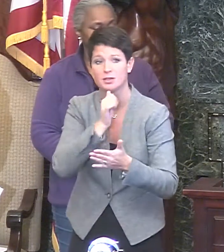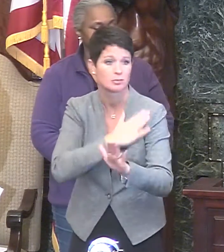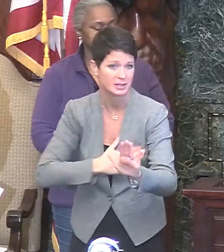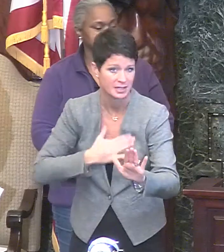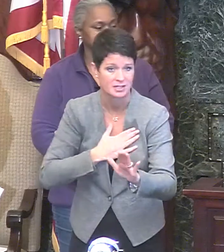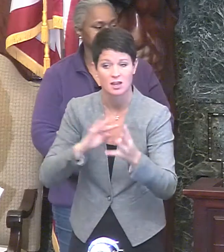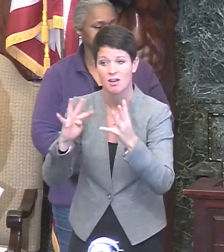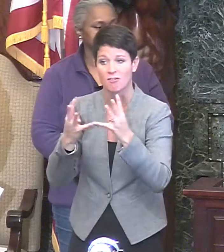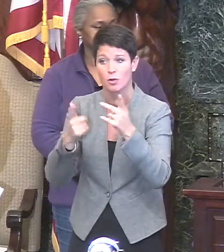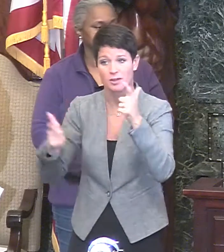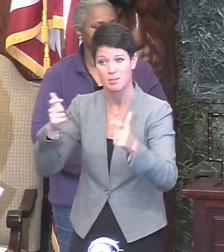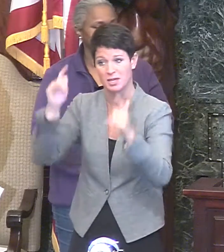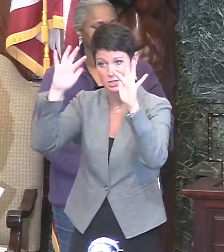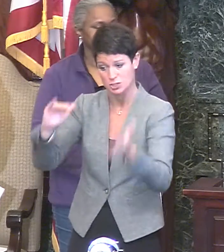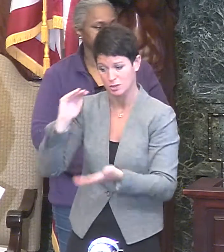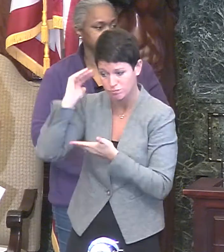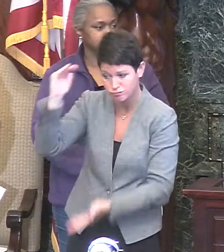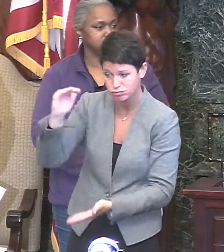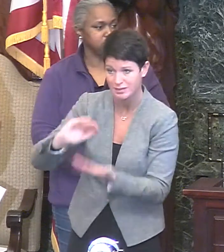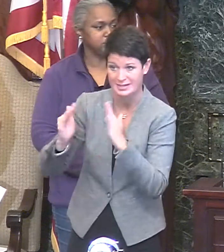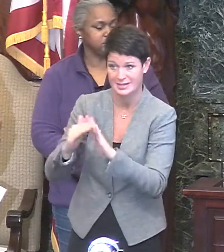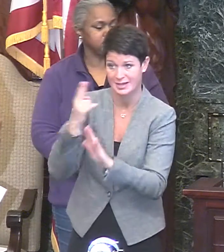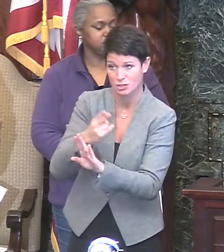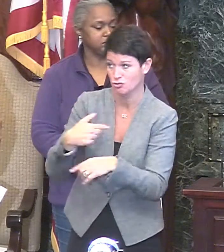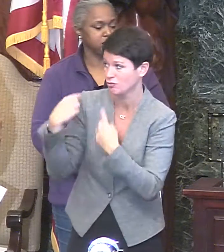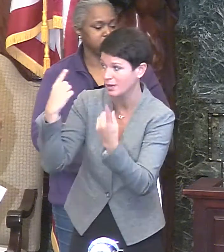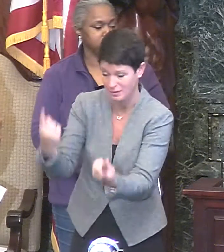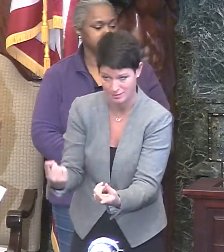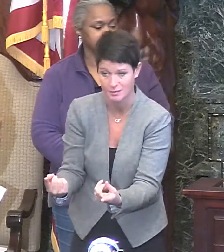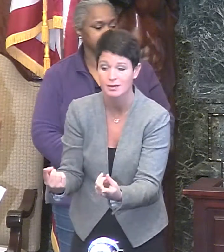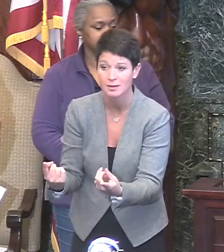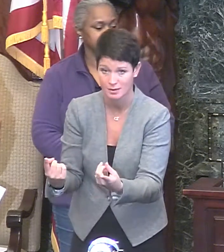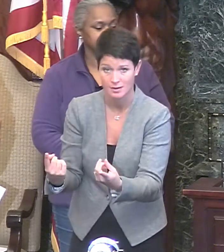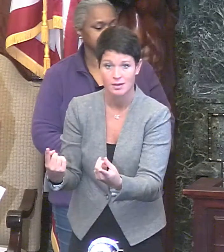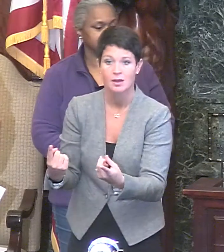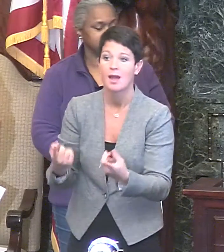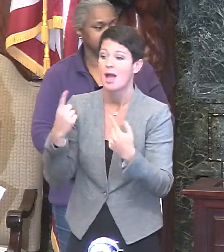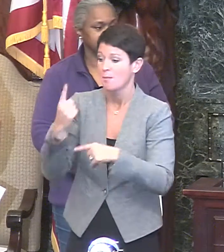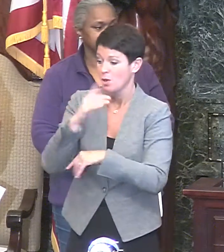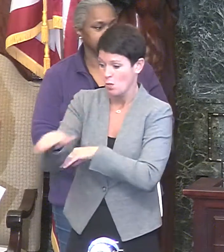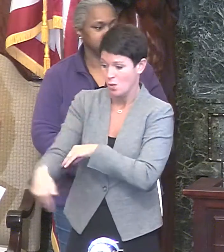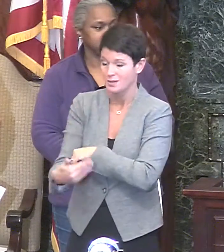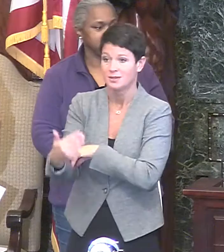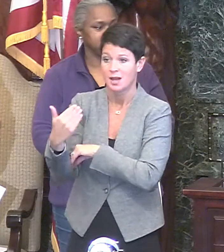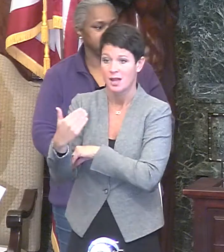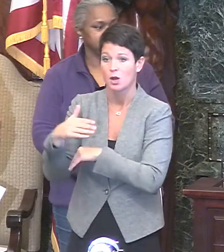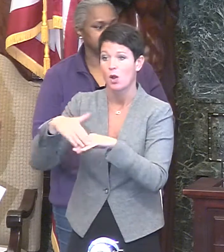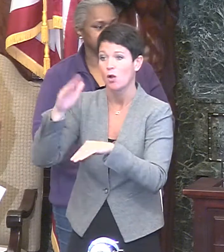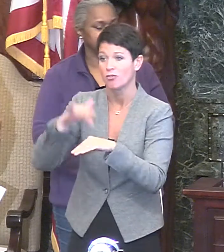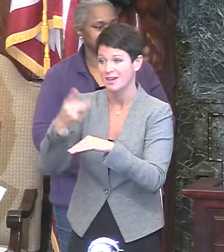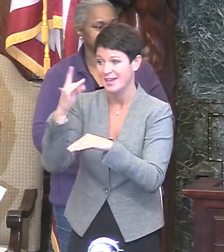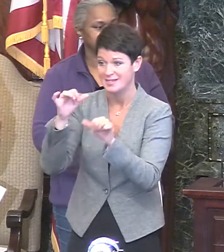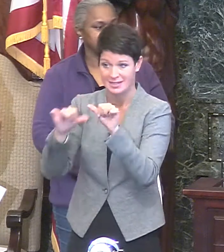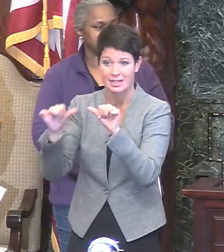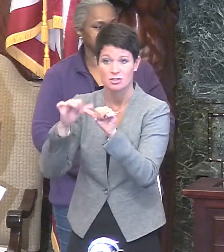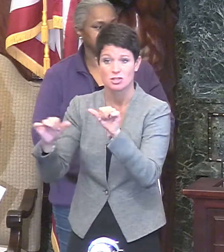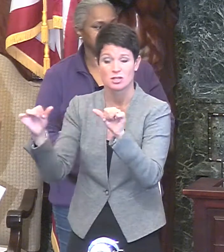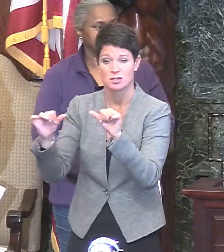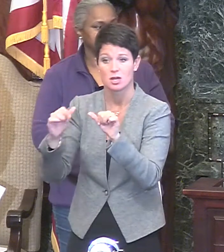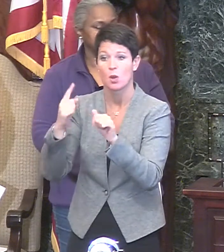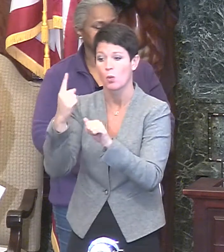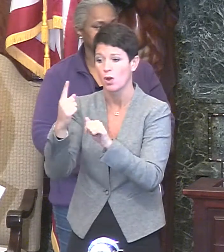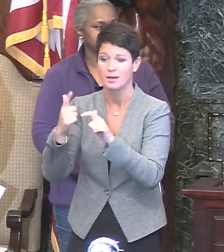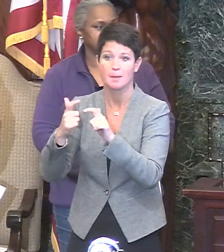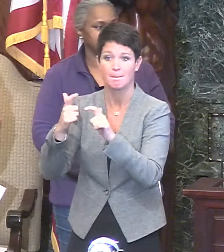4th greatest snowfall in city history. As a matter of fact, in one night we received 18-some inches. It was the largest